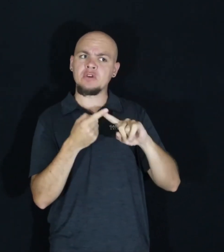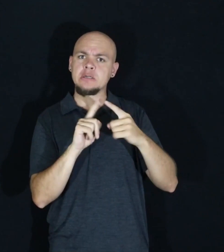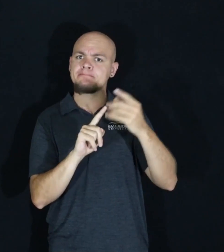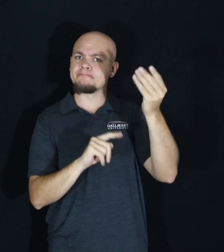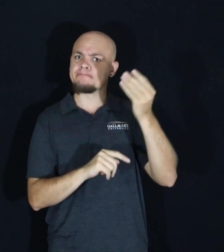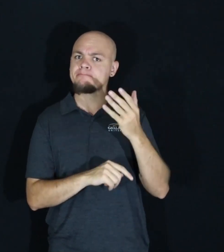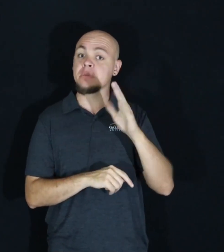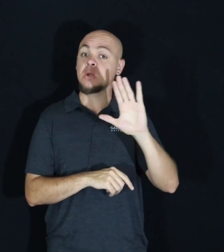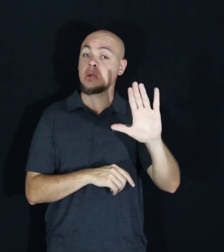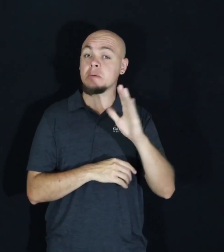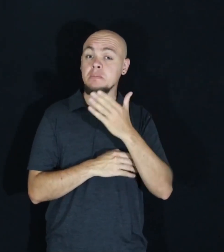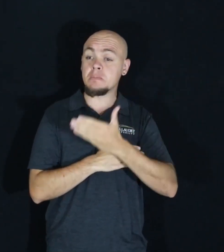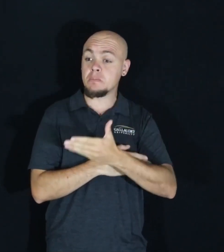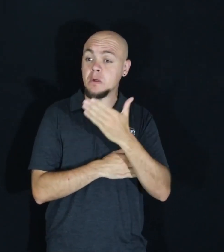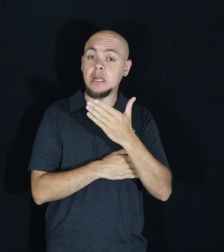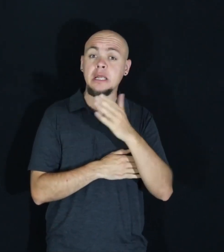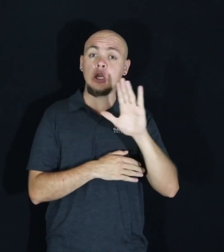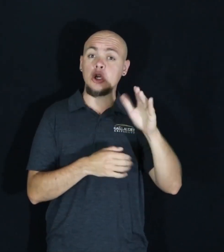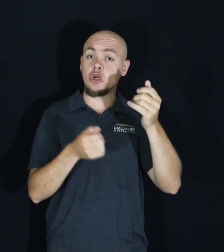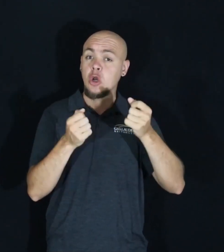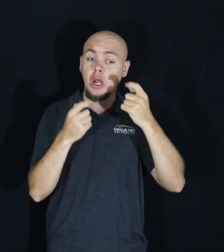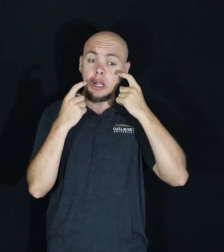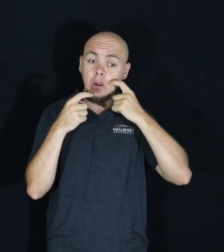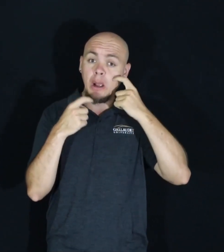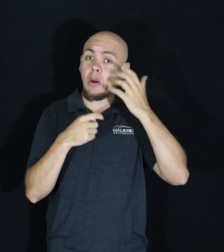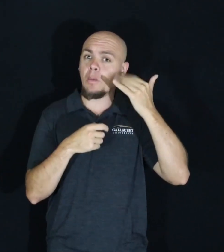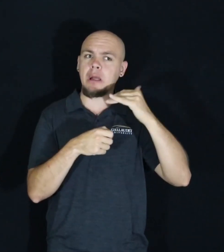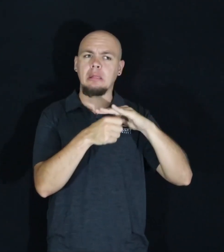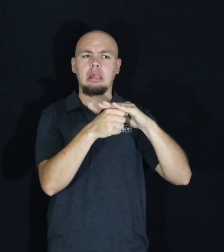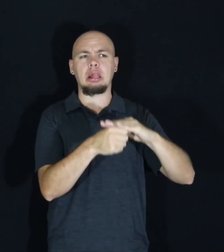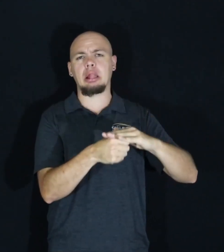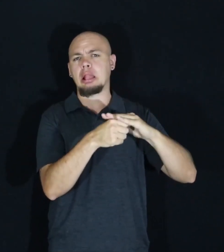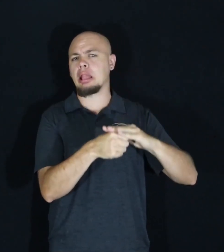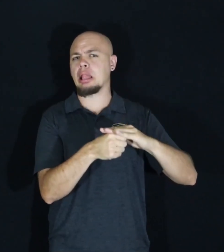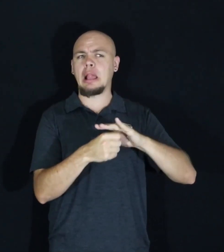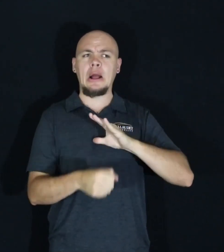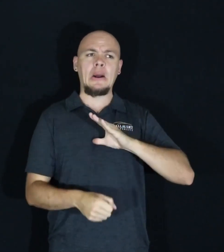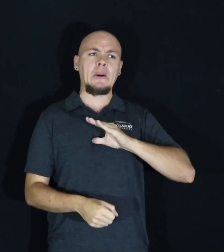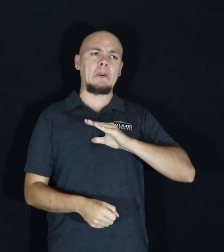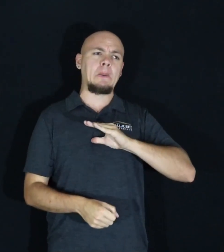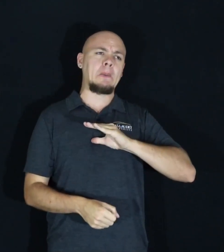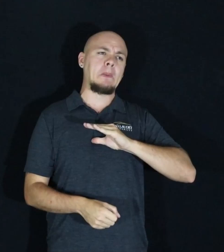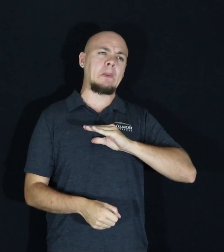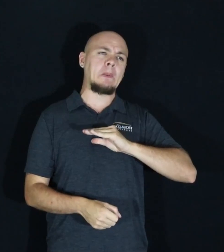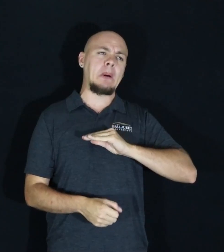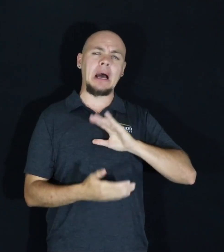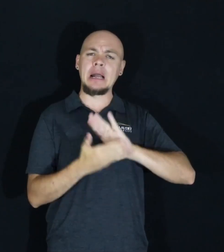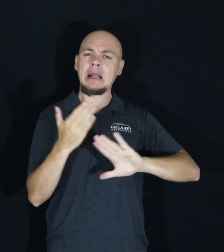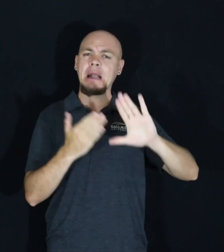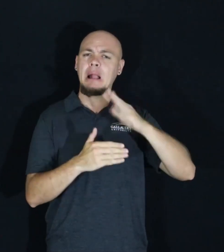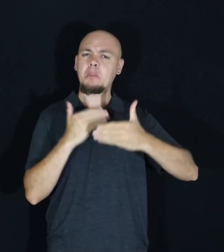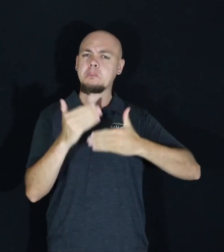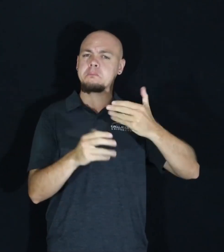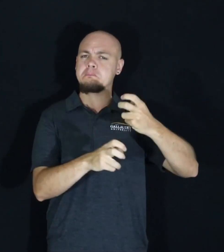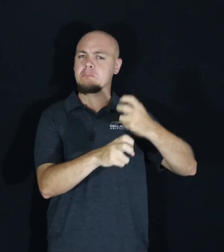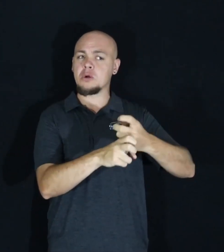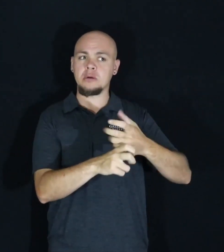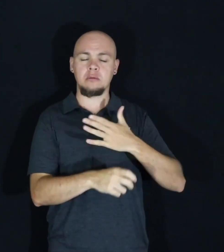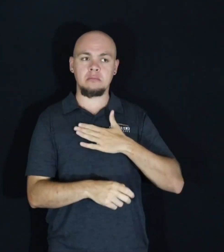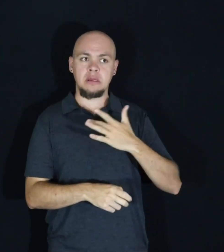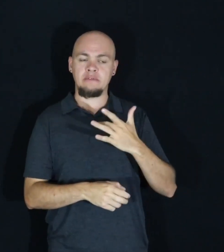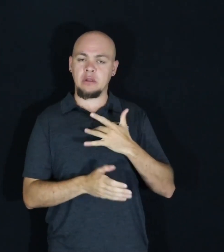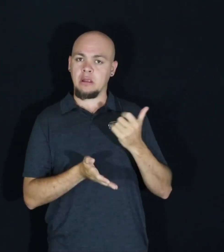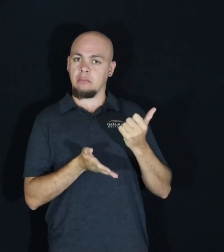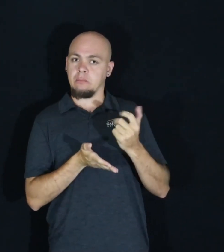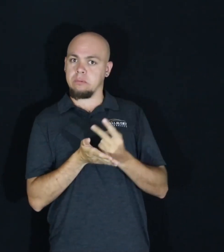spent her morning crying in her car because of all of the pressures that she was feeling from the college process. My feelings felt validated.